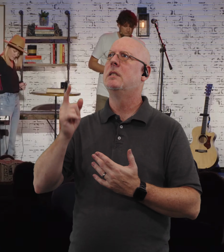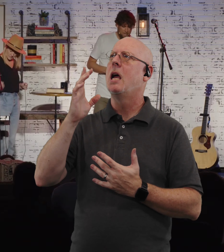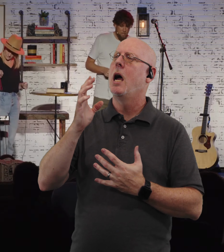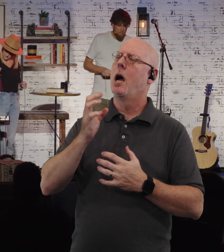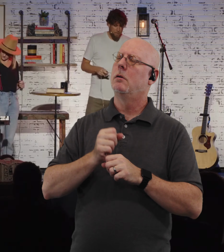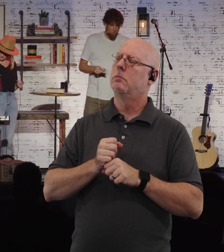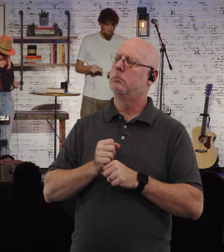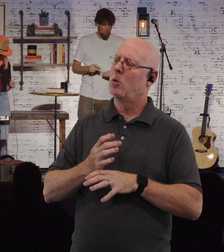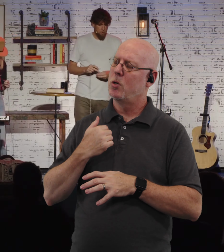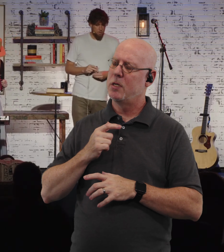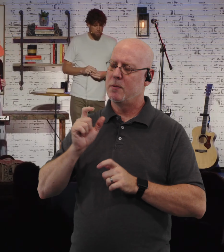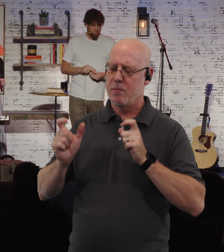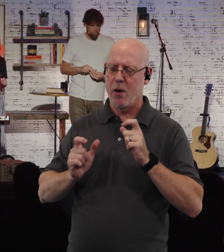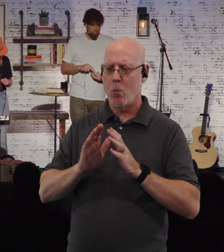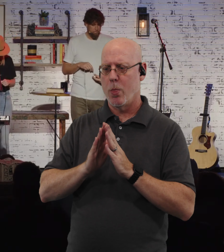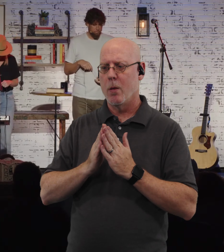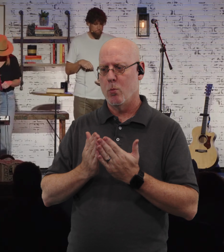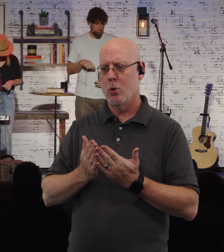God, make us people of the book.